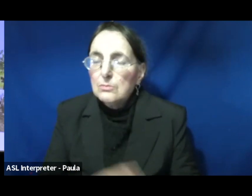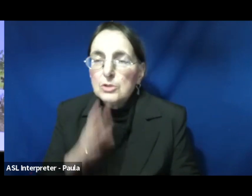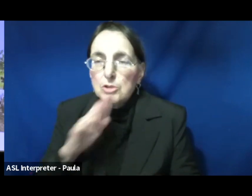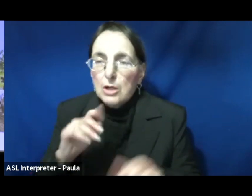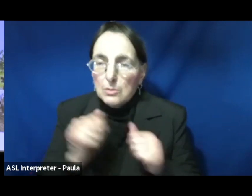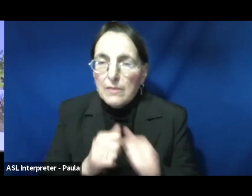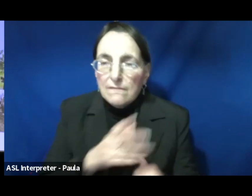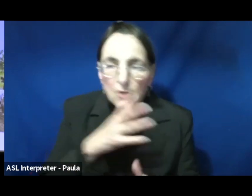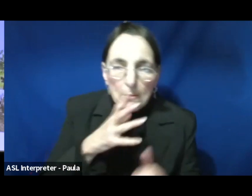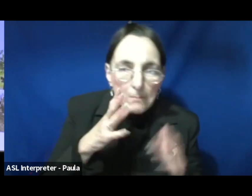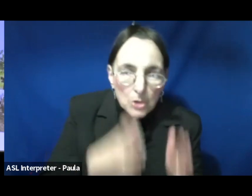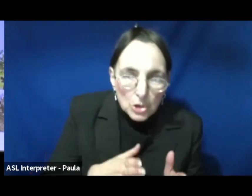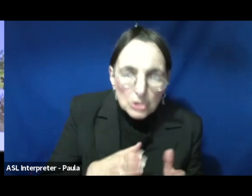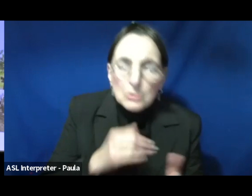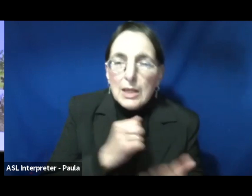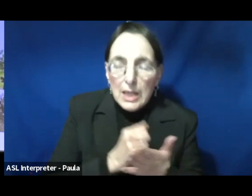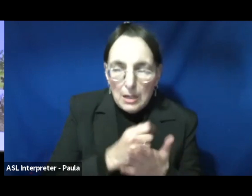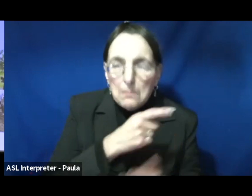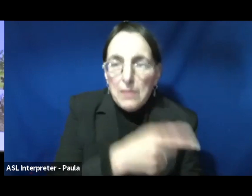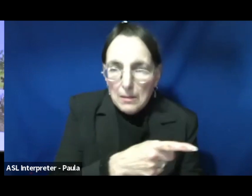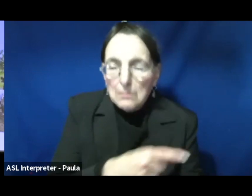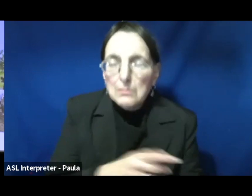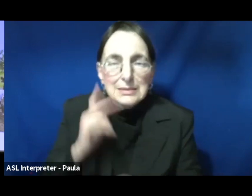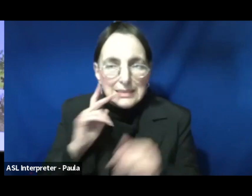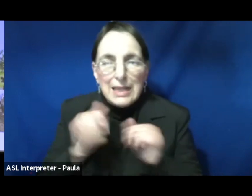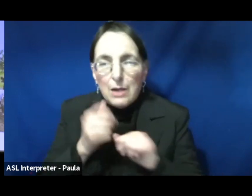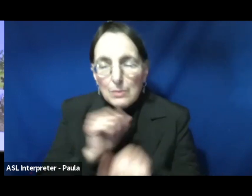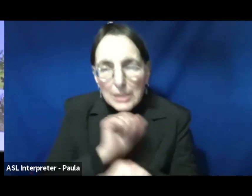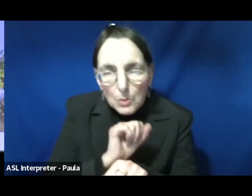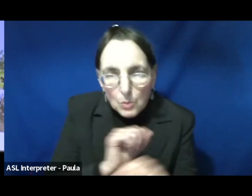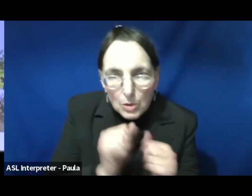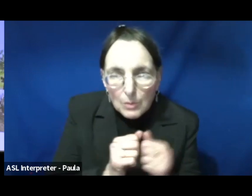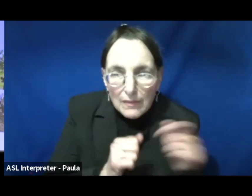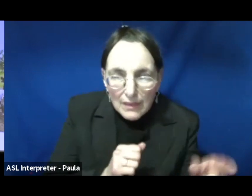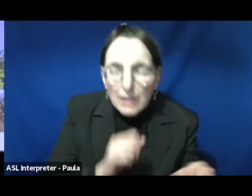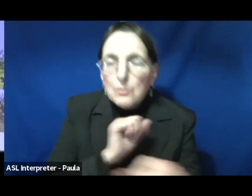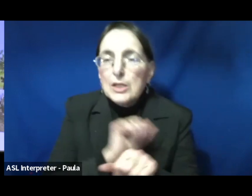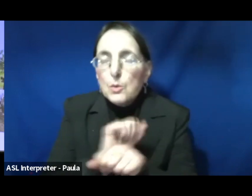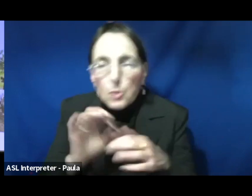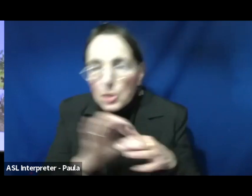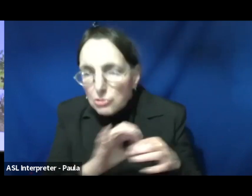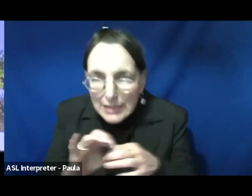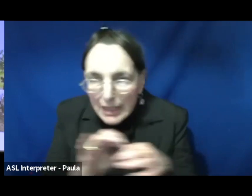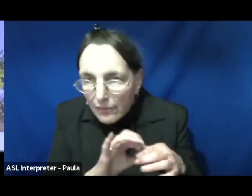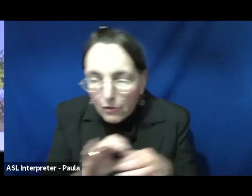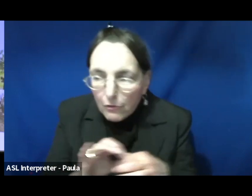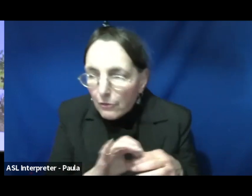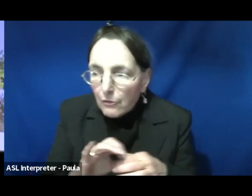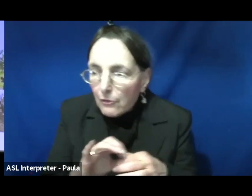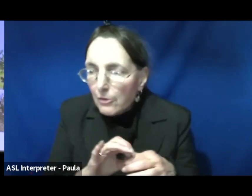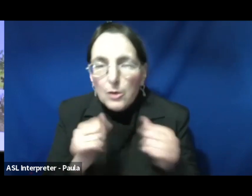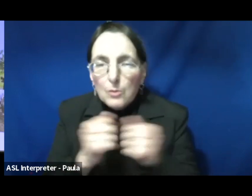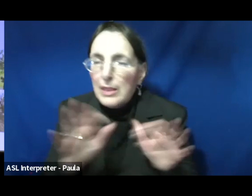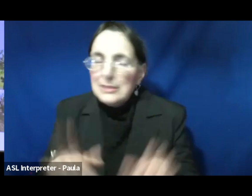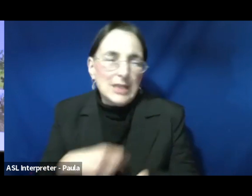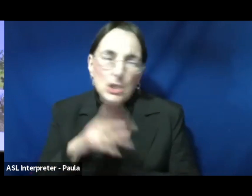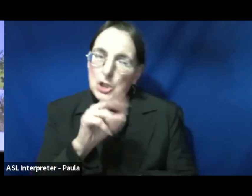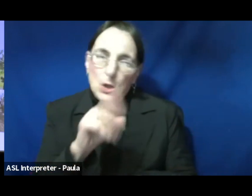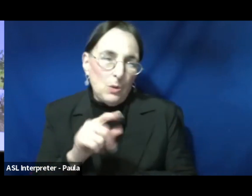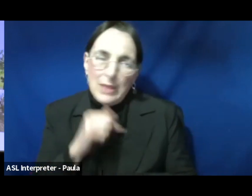it. So you see how we can work with this, right? How we can work together, we can coexist without saying, no, it's either you do it the Western way or it's